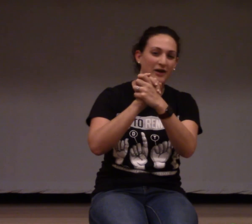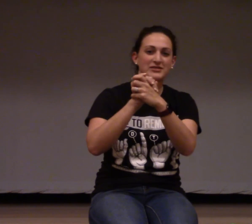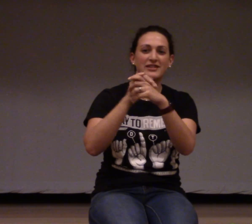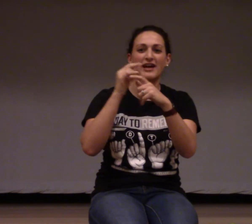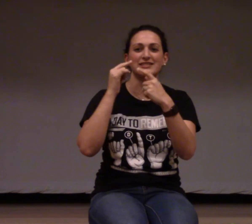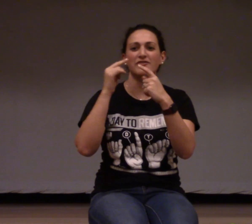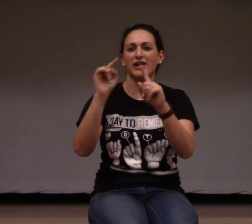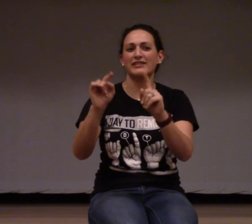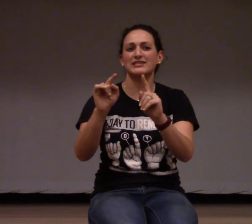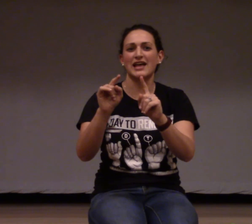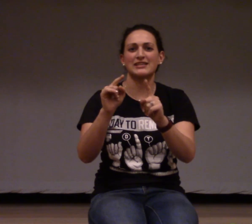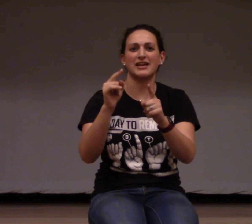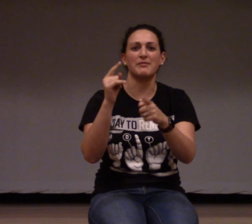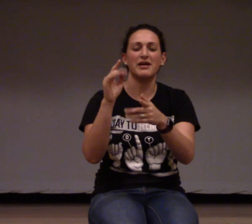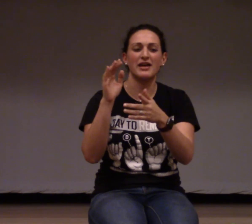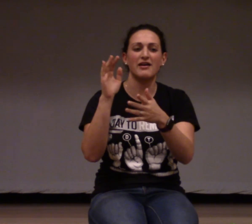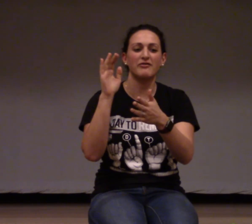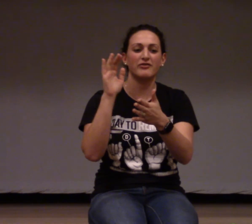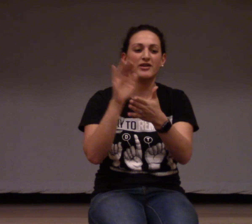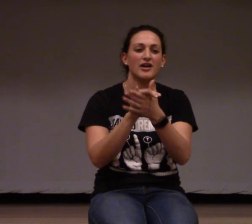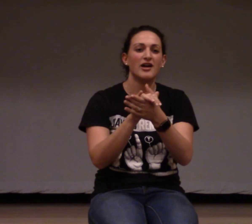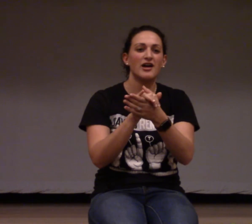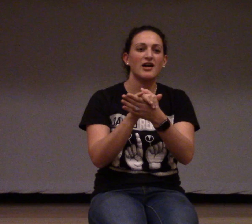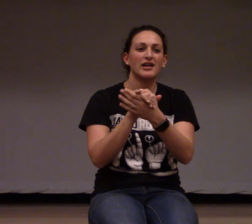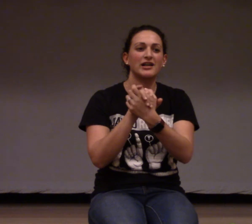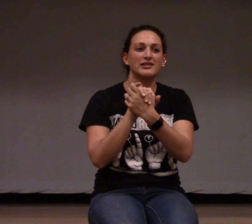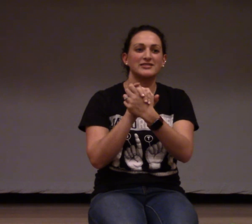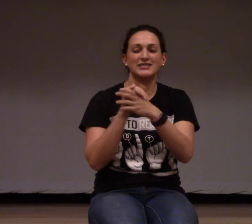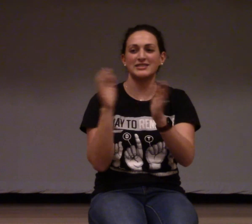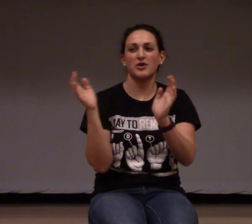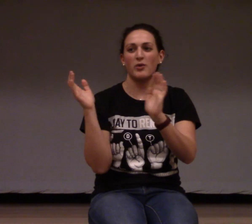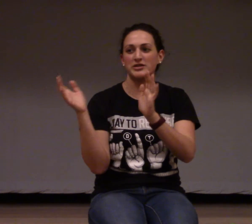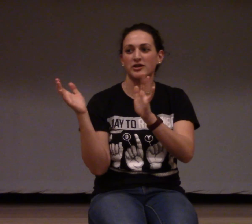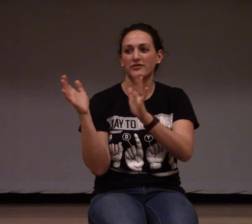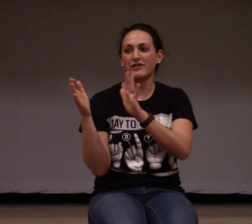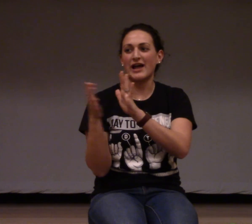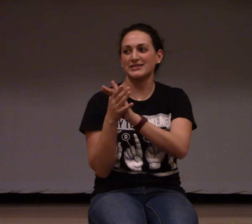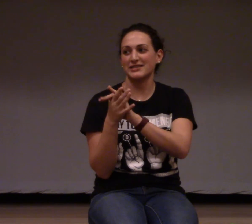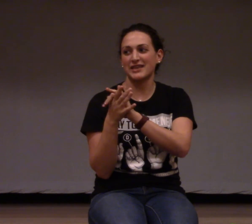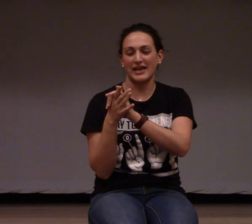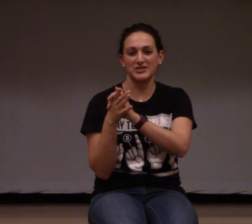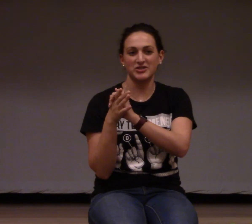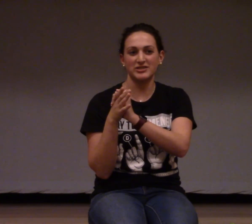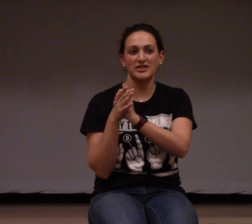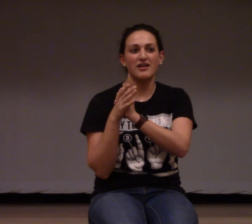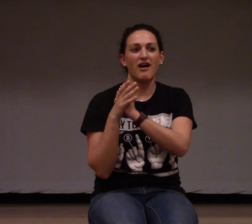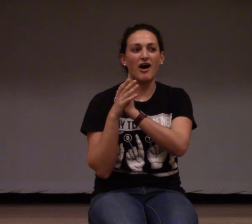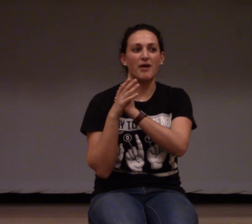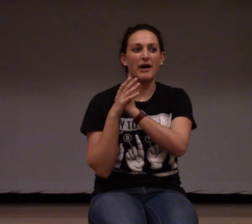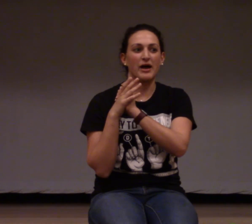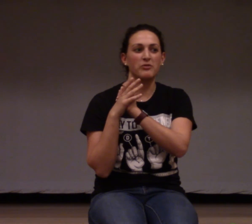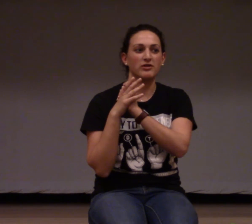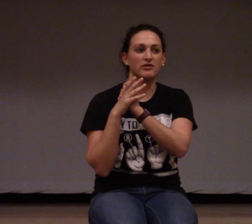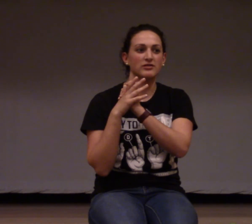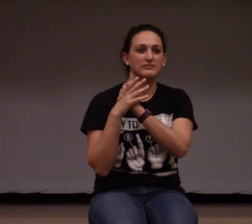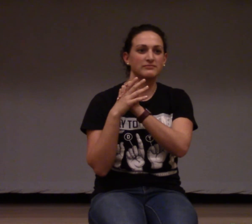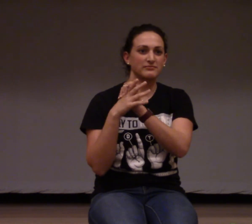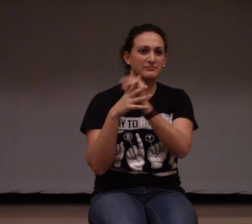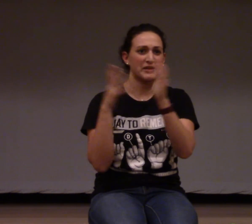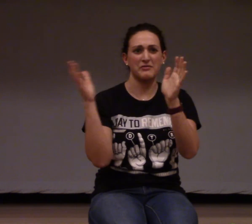announcing that, because I forgot this last time. Since it's still winter, if class gets canceled, I will,